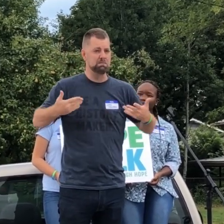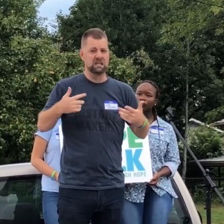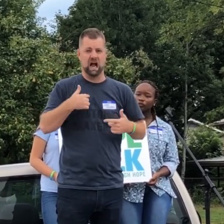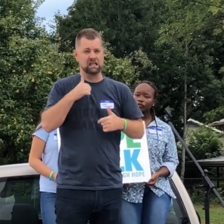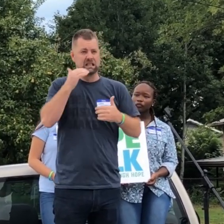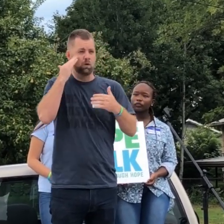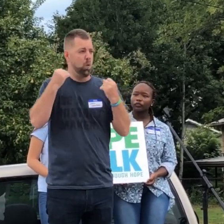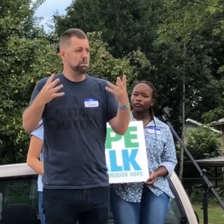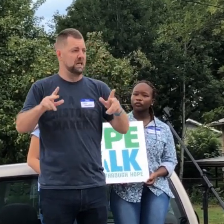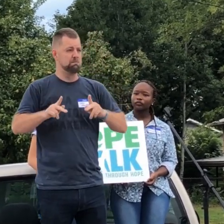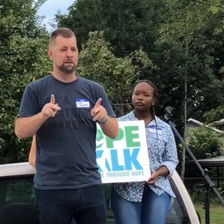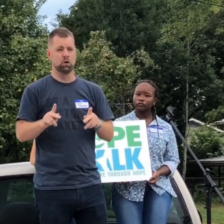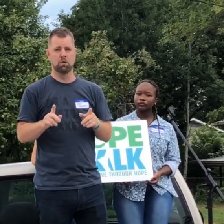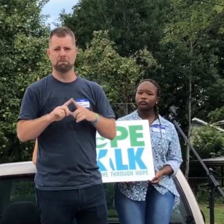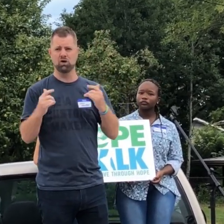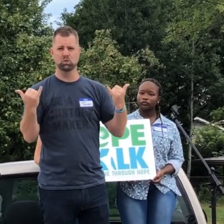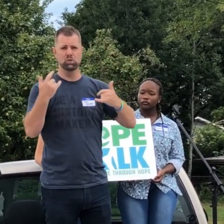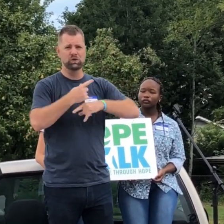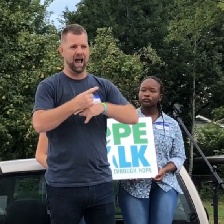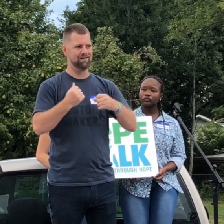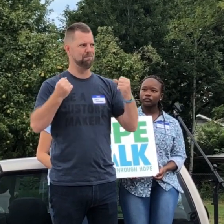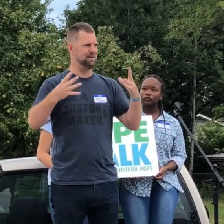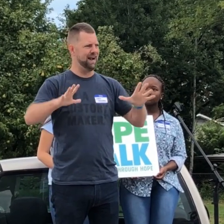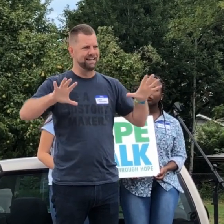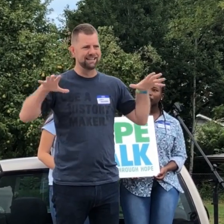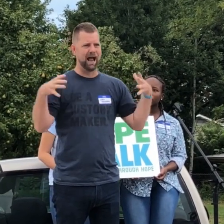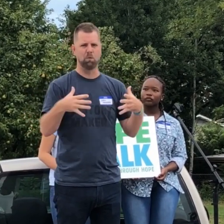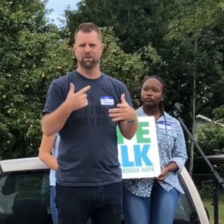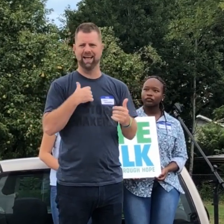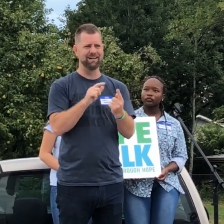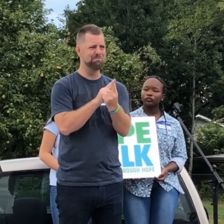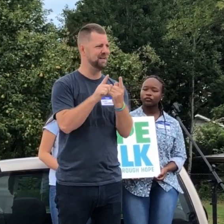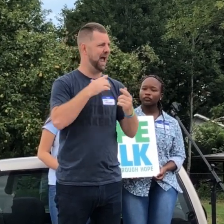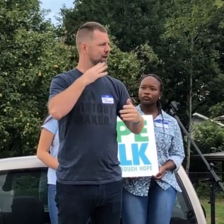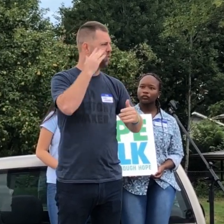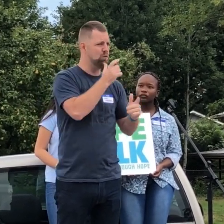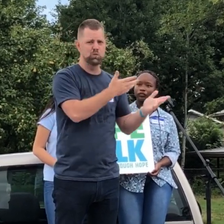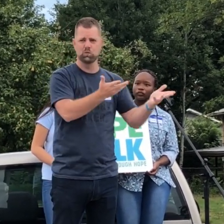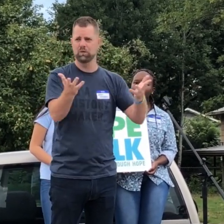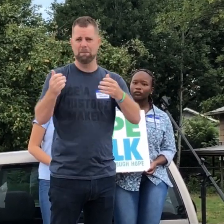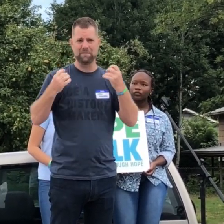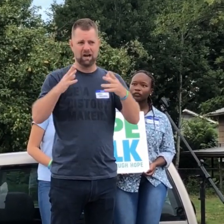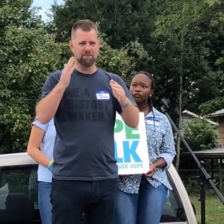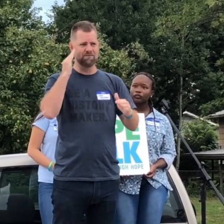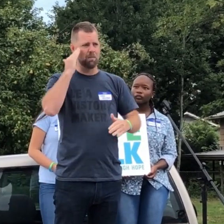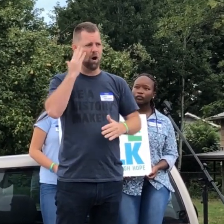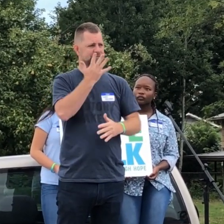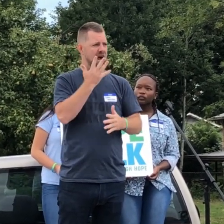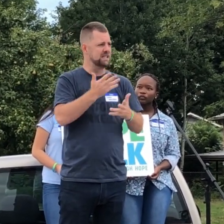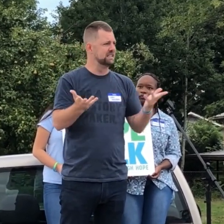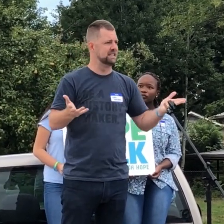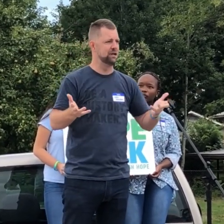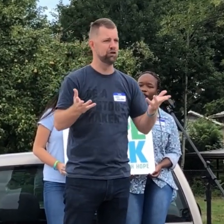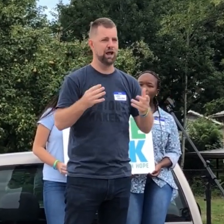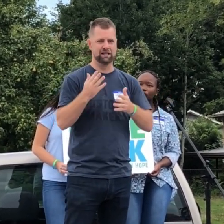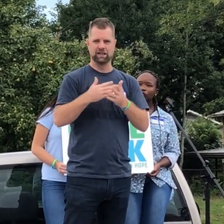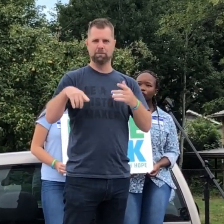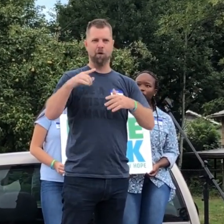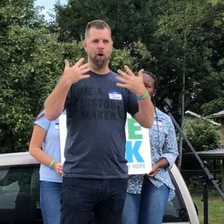many people are aware of me, but today there's a group of people that I'm meeting and I'm knowing, and now I have all these